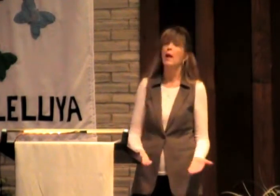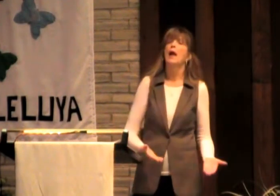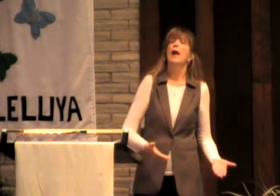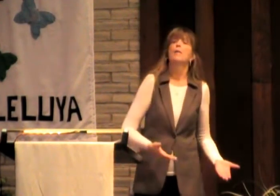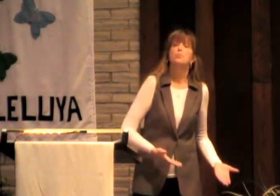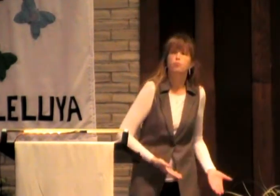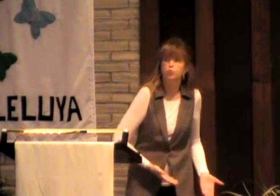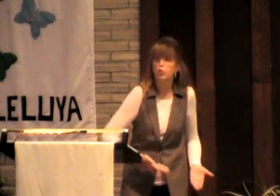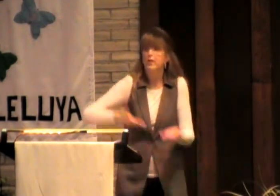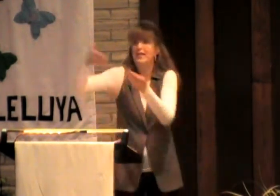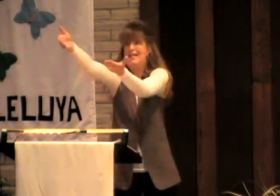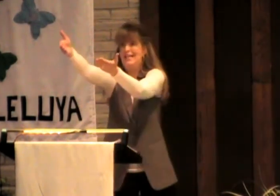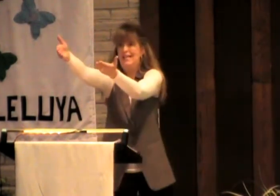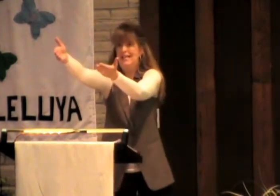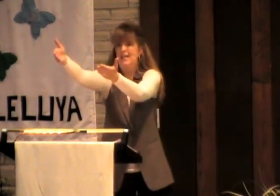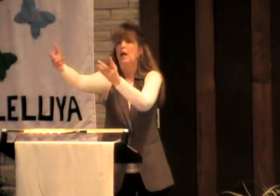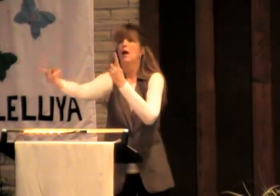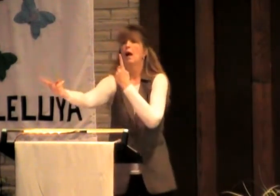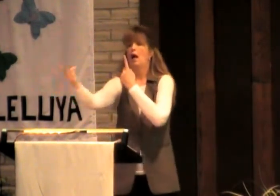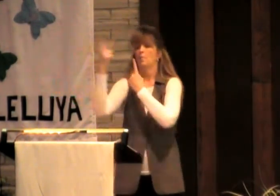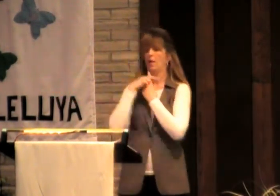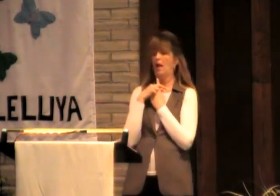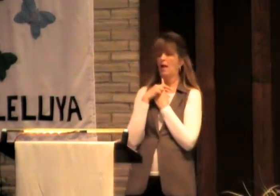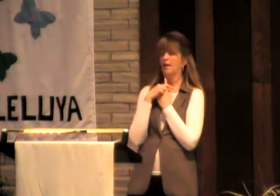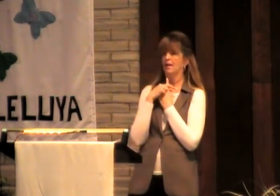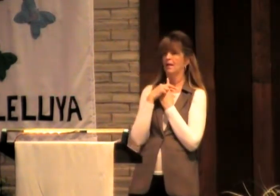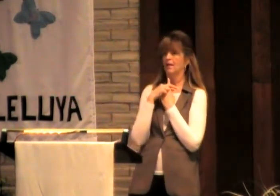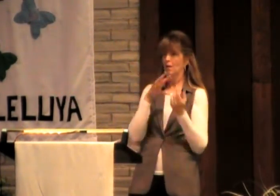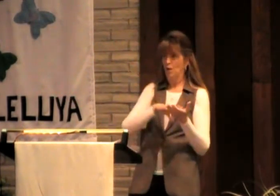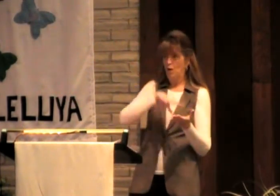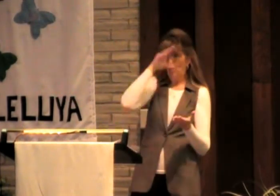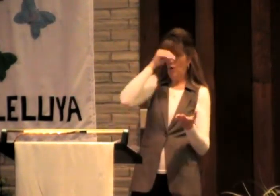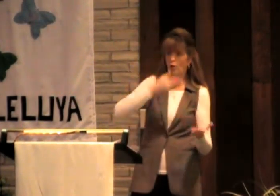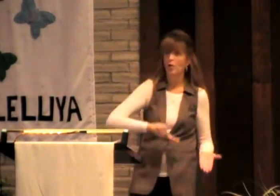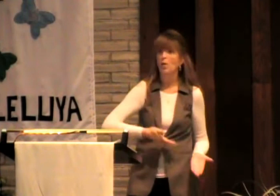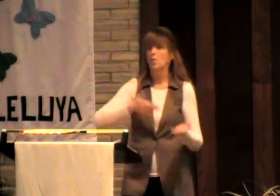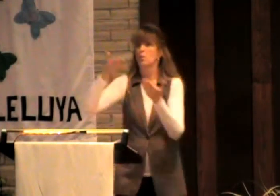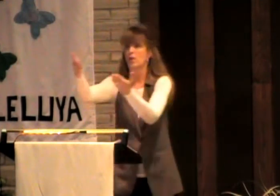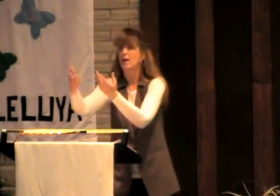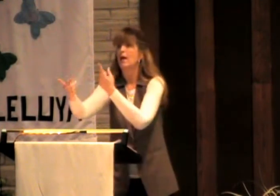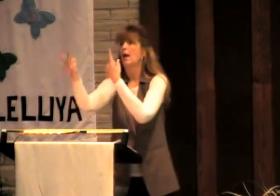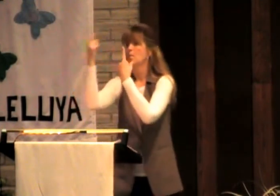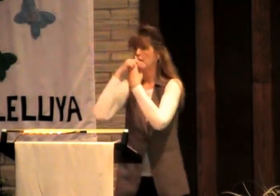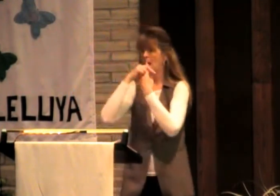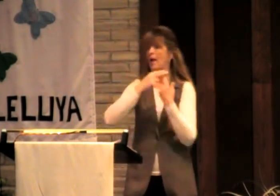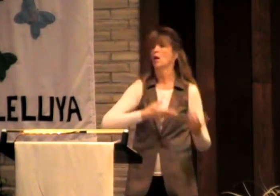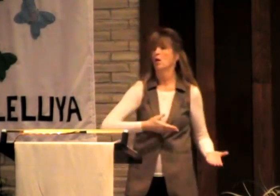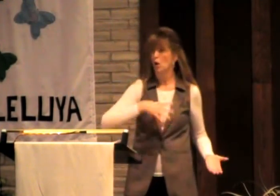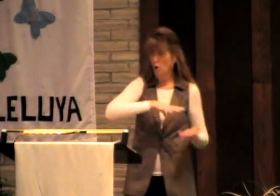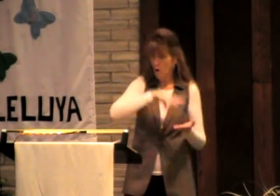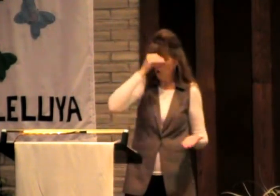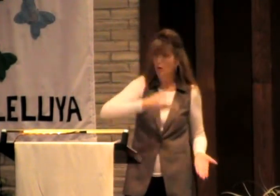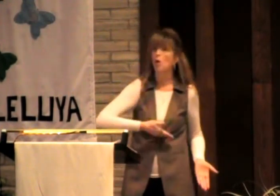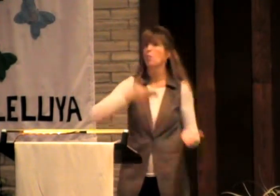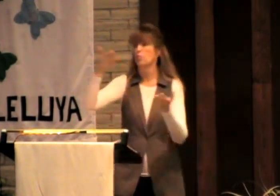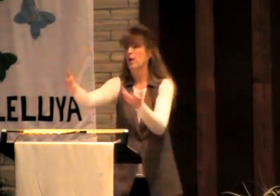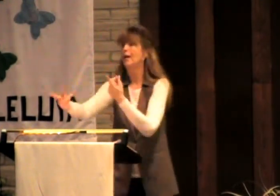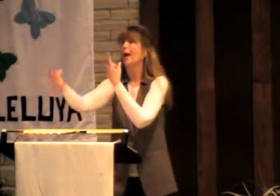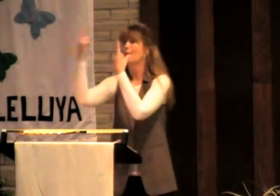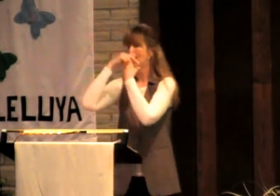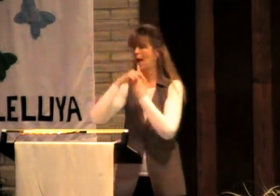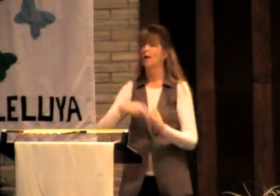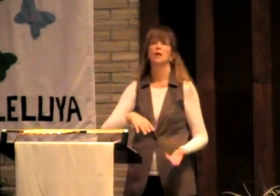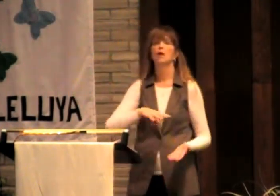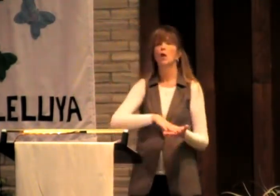to God, to come here, and then to bring what you learn here to apply to yourself out in the